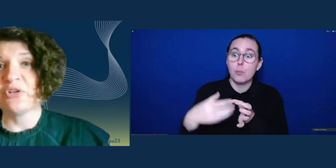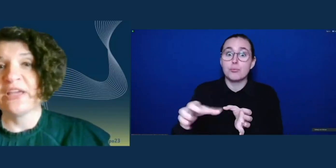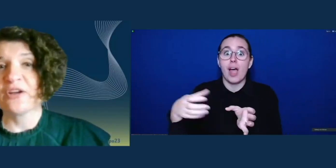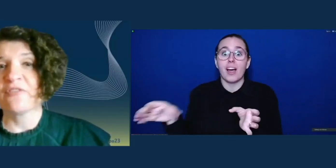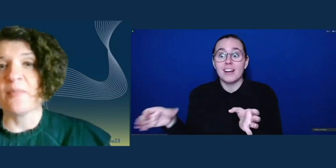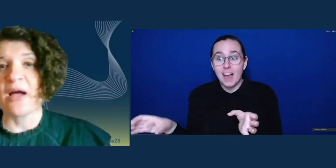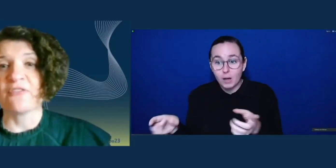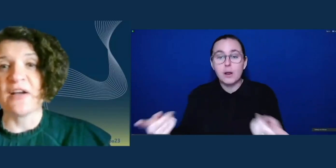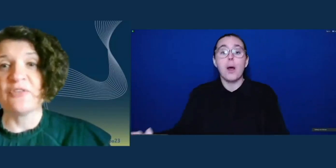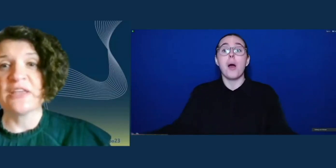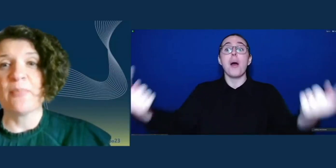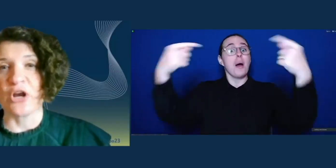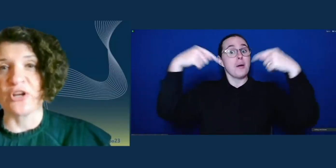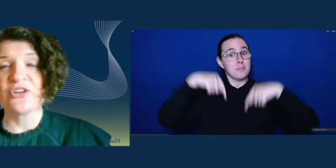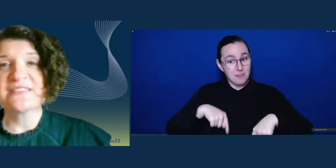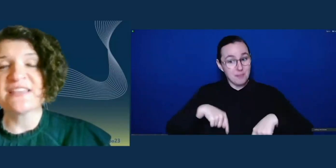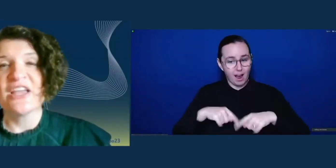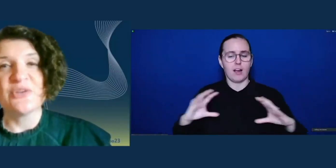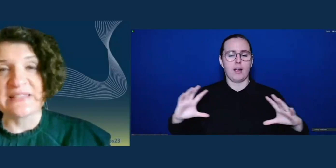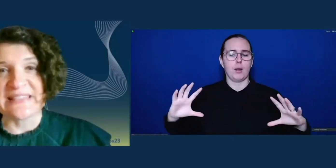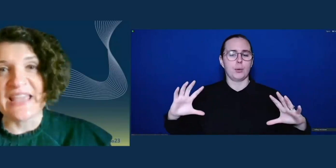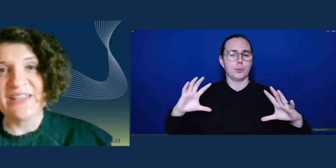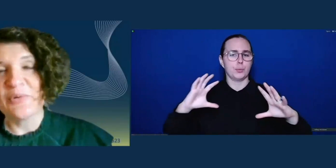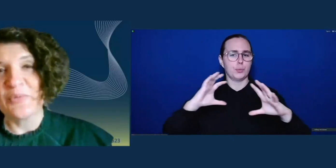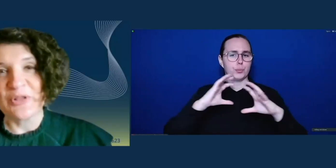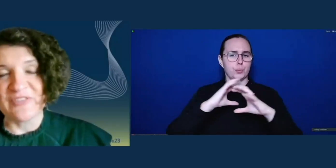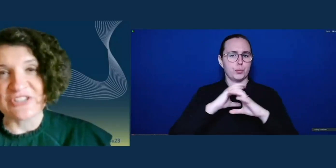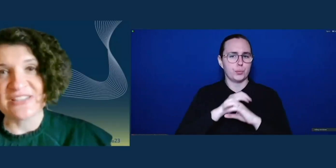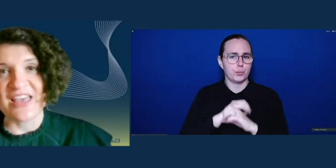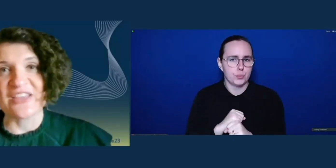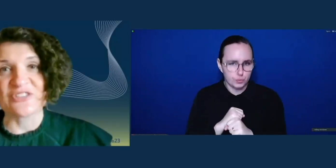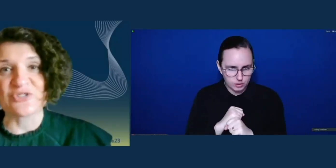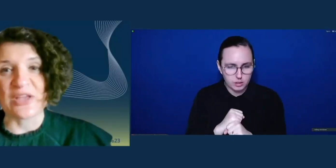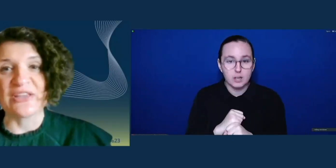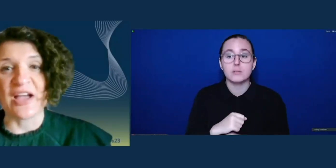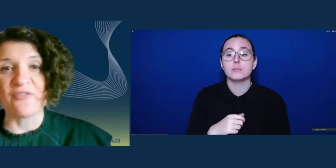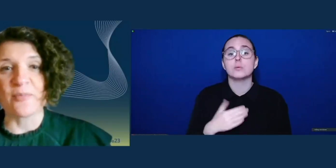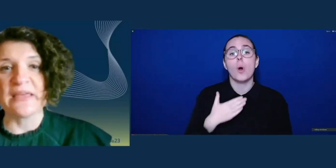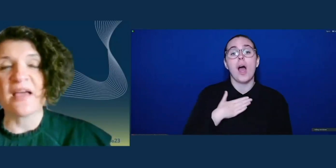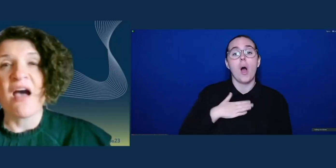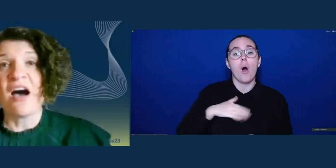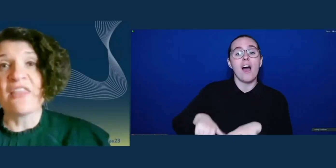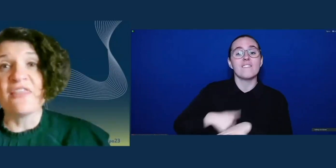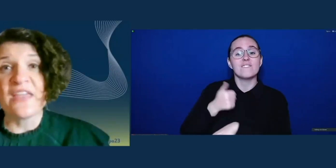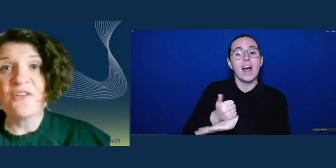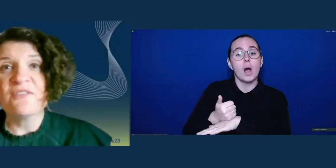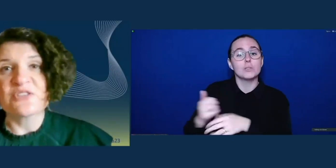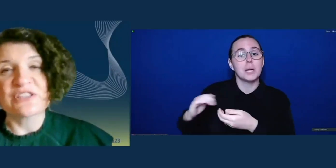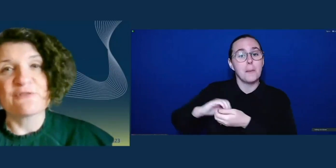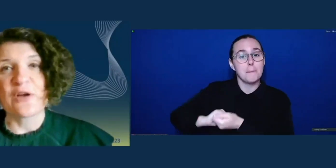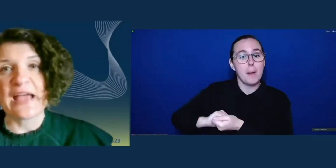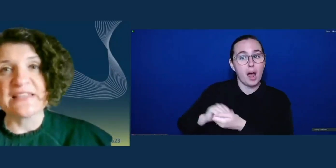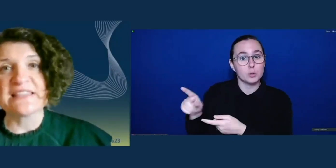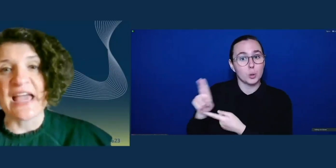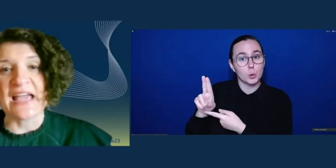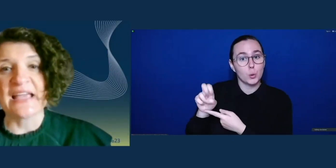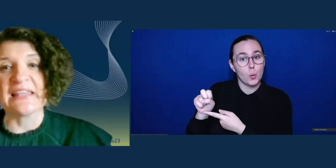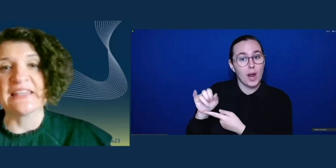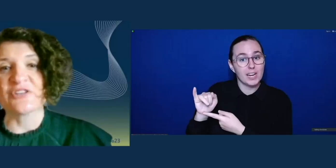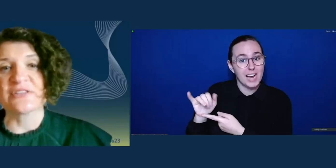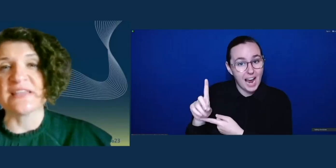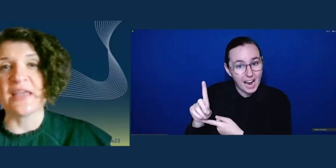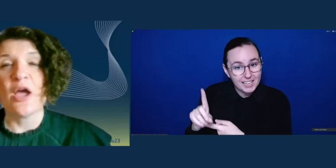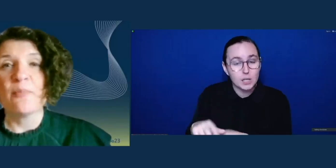you'll hear from our founding partners, USAID, World Vision, and the Australian government on their vision for EdTech